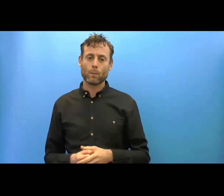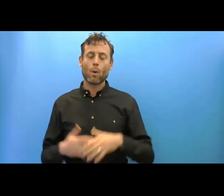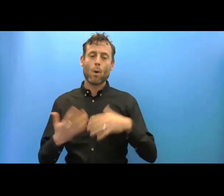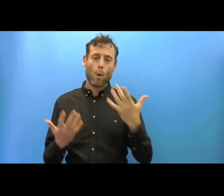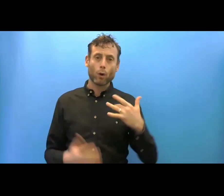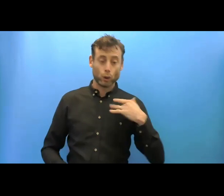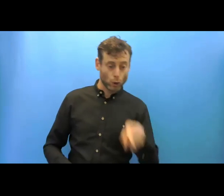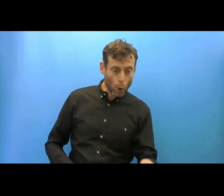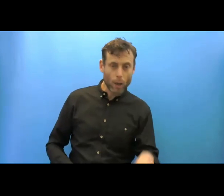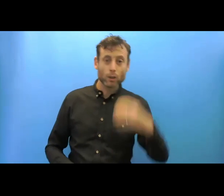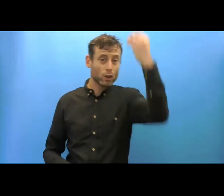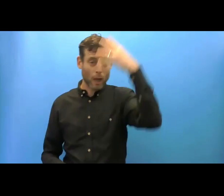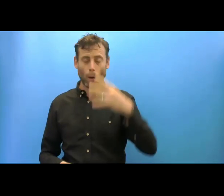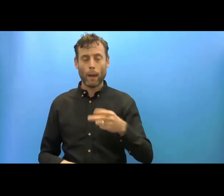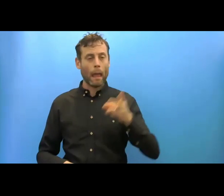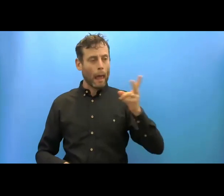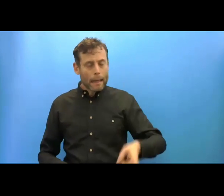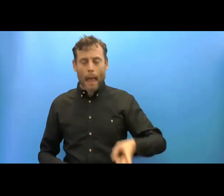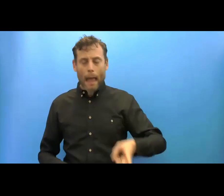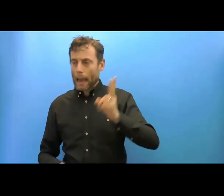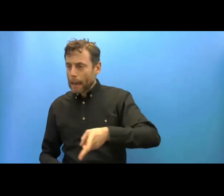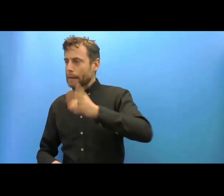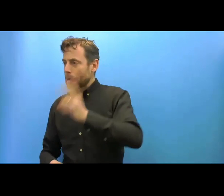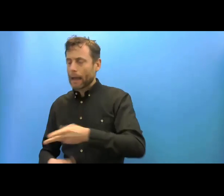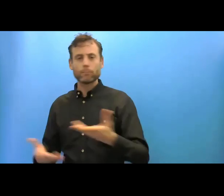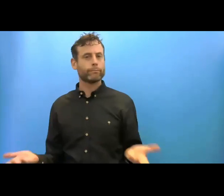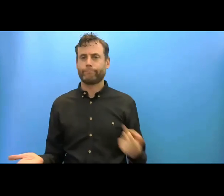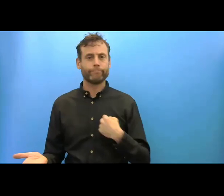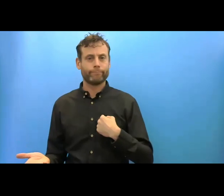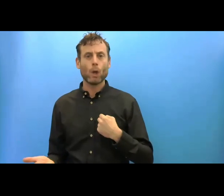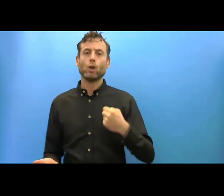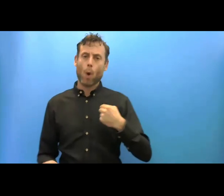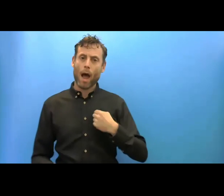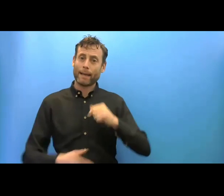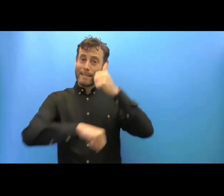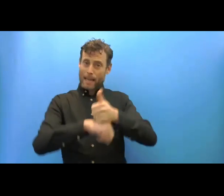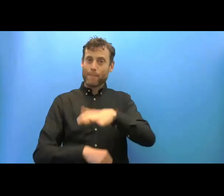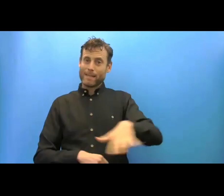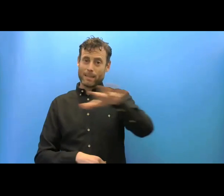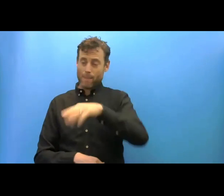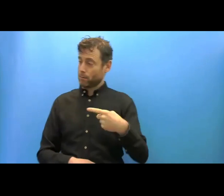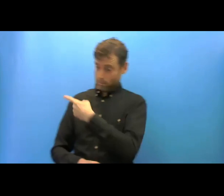toilet and shower. I wanted to open up a conversation about